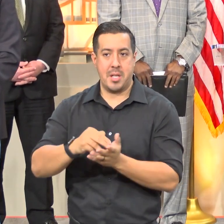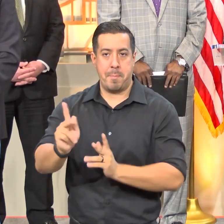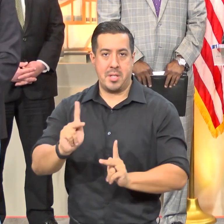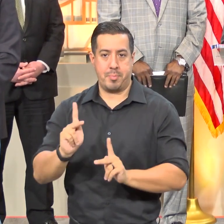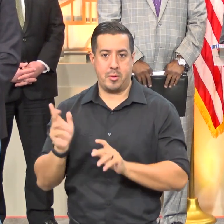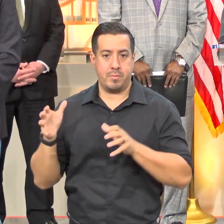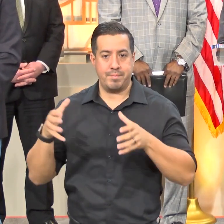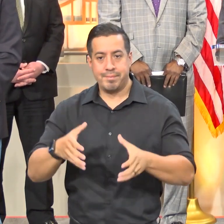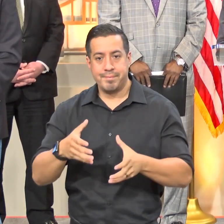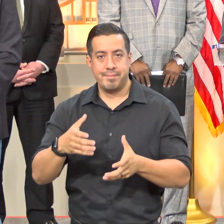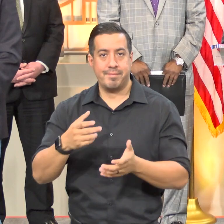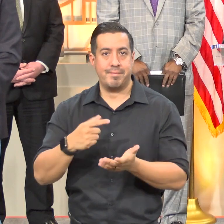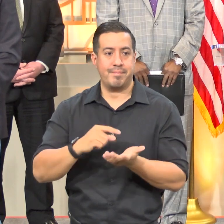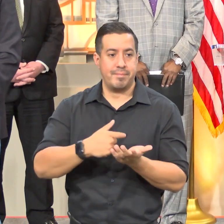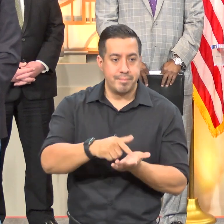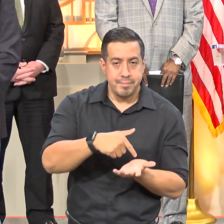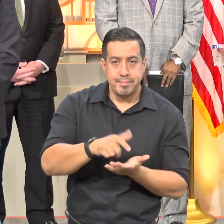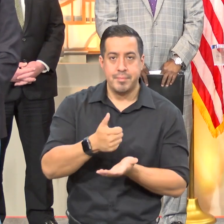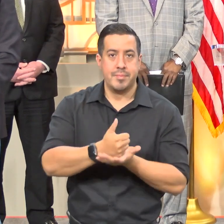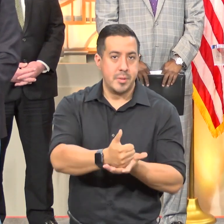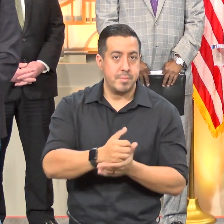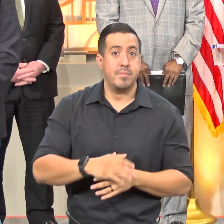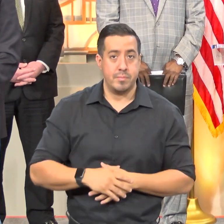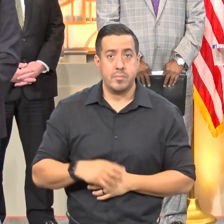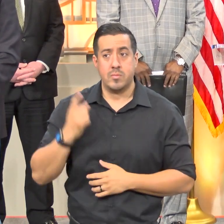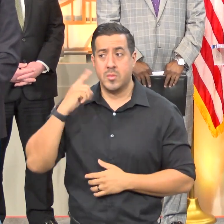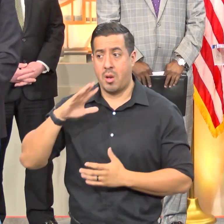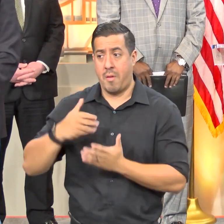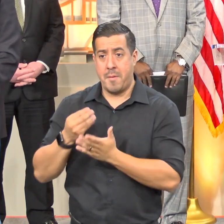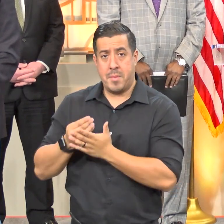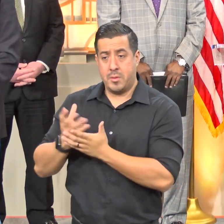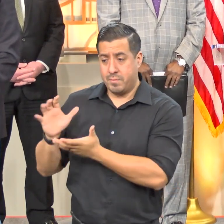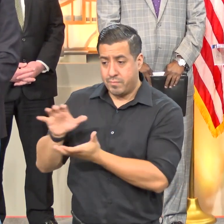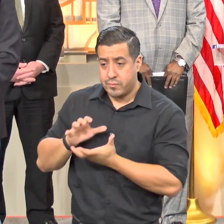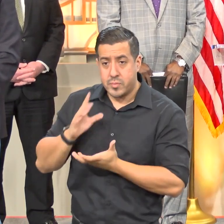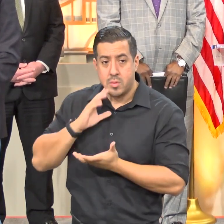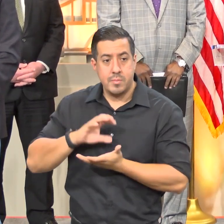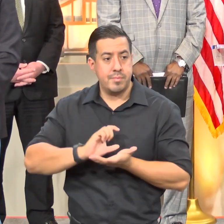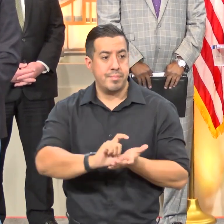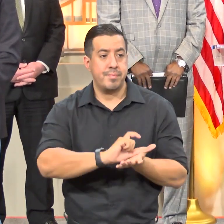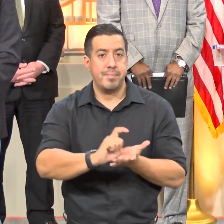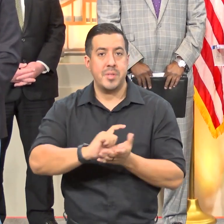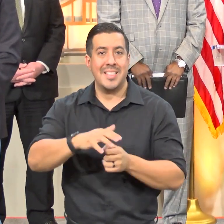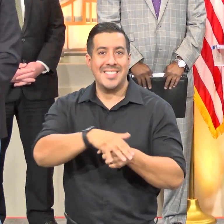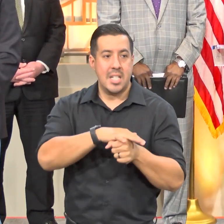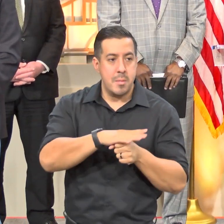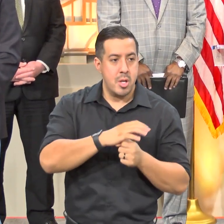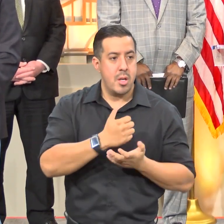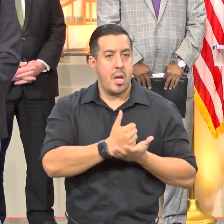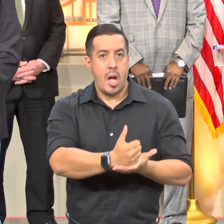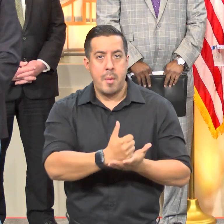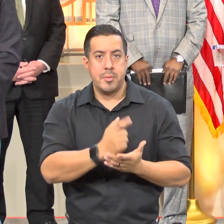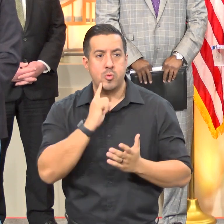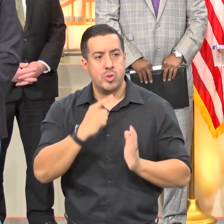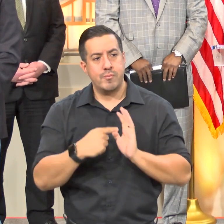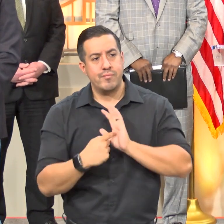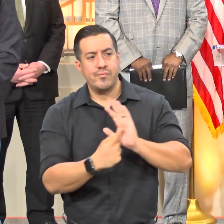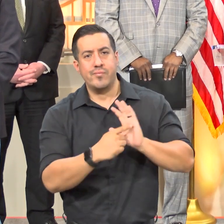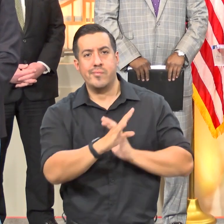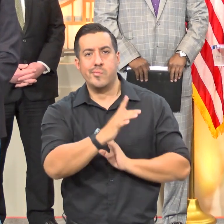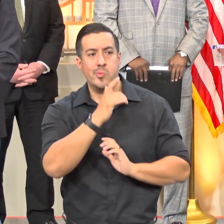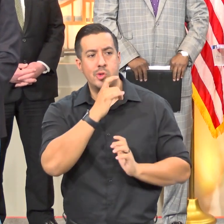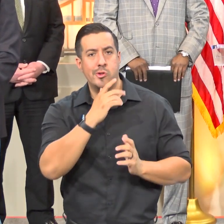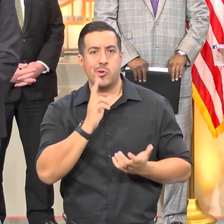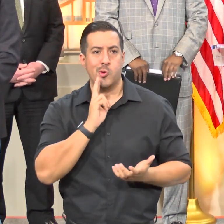for producing fun and safe events of magnitude, as well as neighborhood events that inspire and reflect the diversity that is